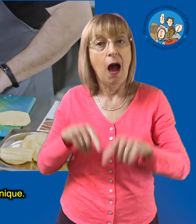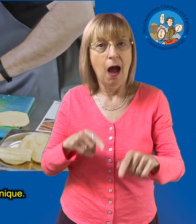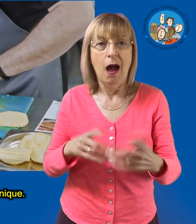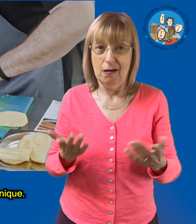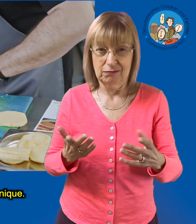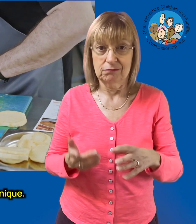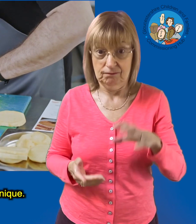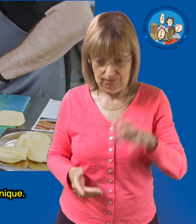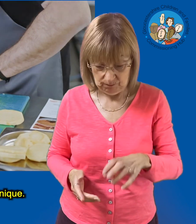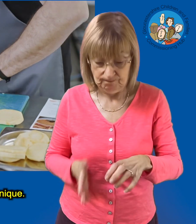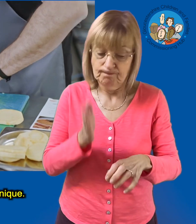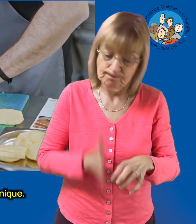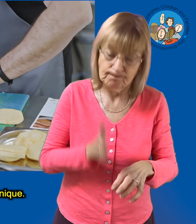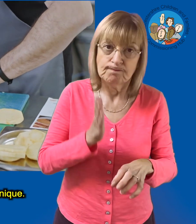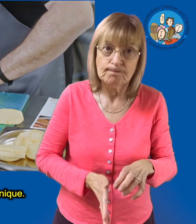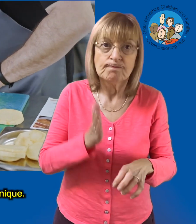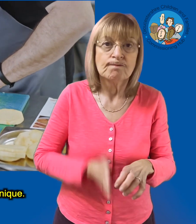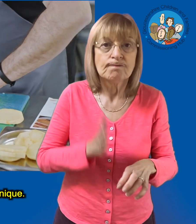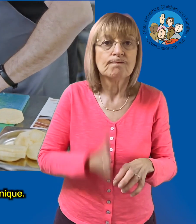So it's just cutting strips.